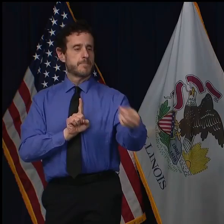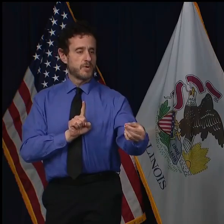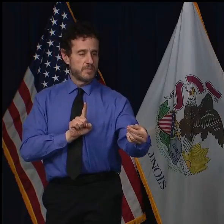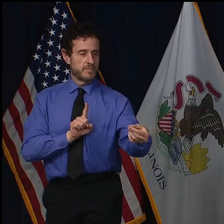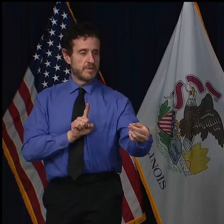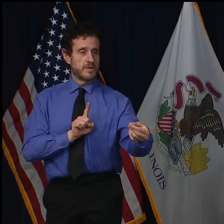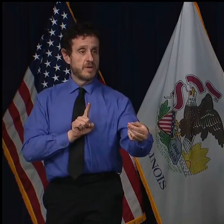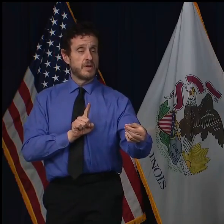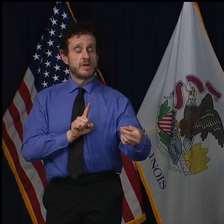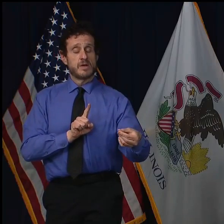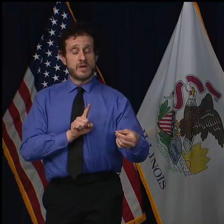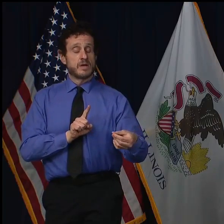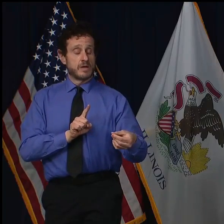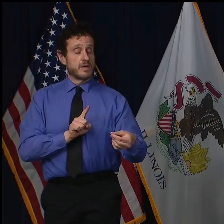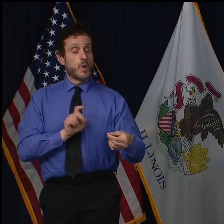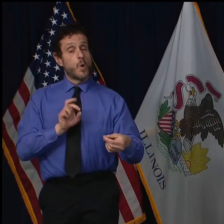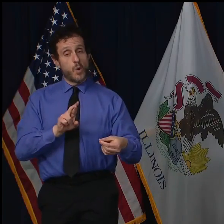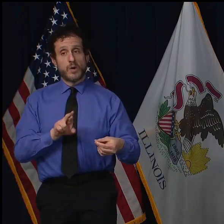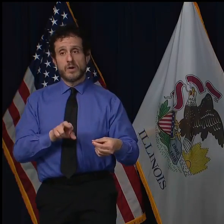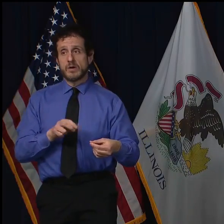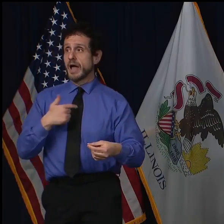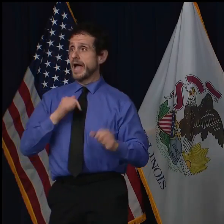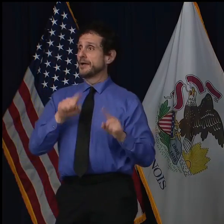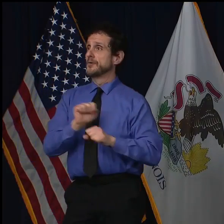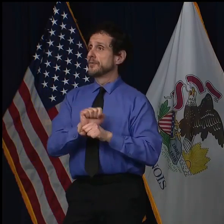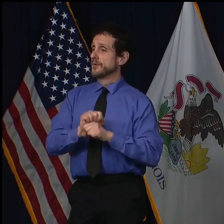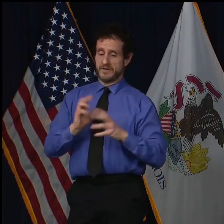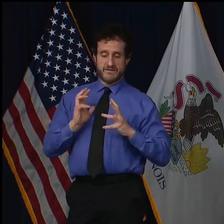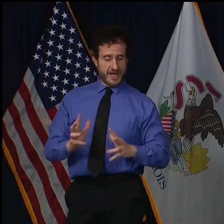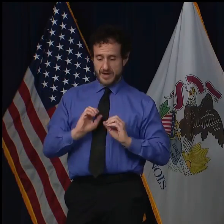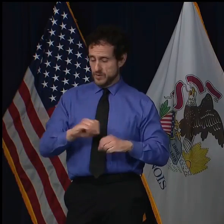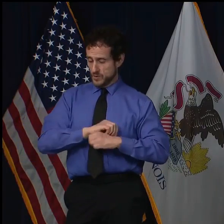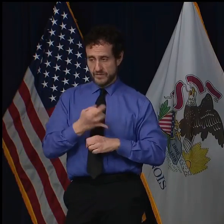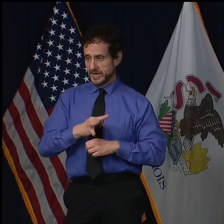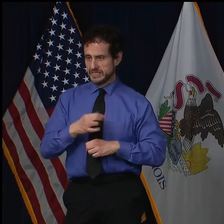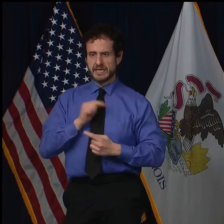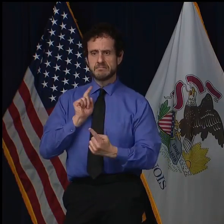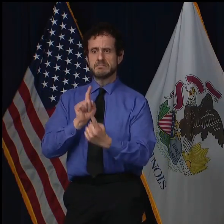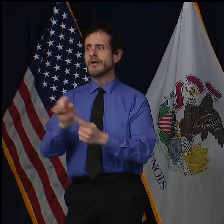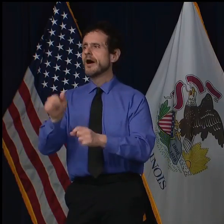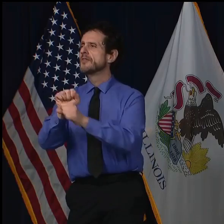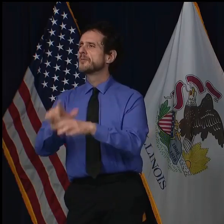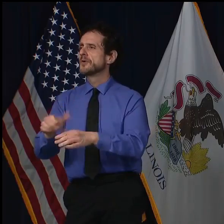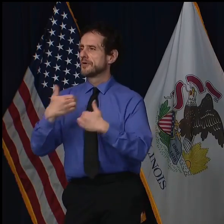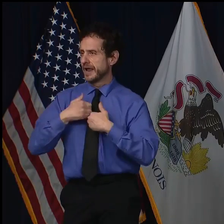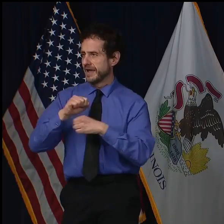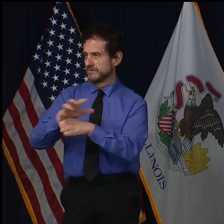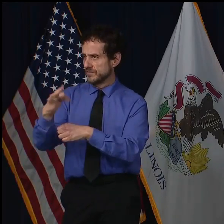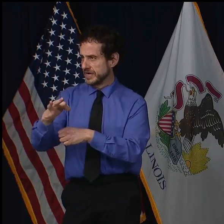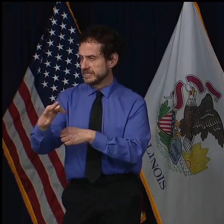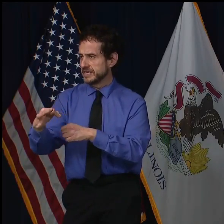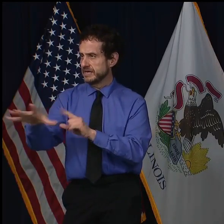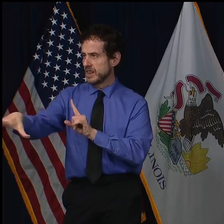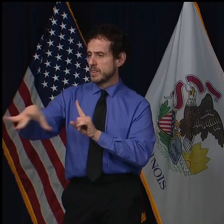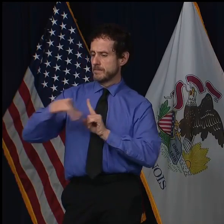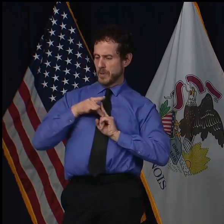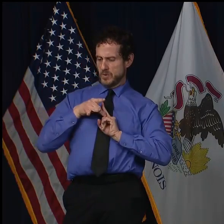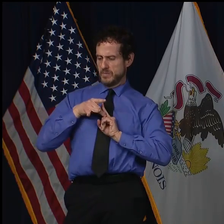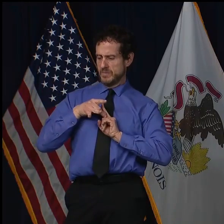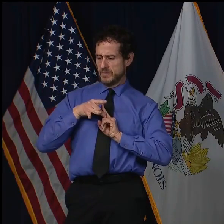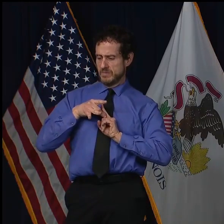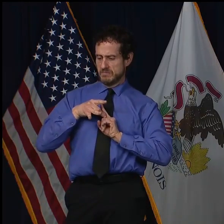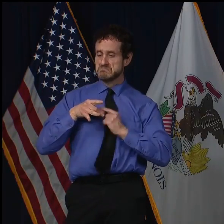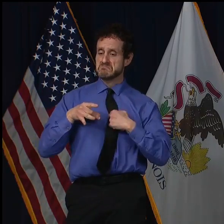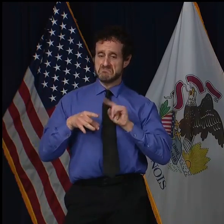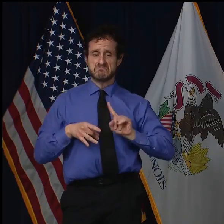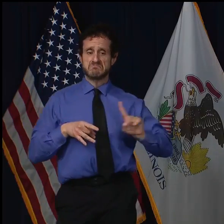infected, because sometimes that happens even if you wear all the PPE that you need to. And then that person leaves the facility. So